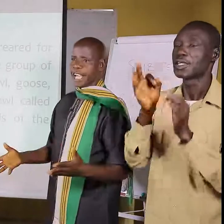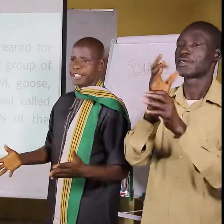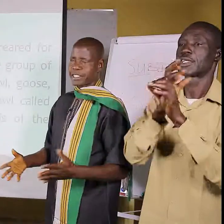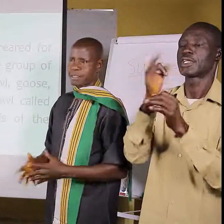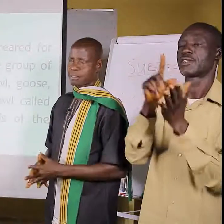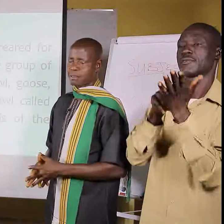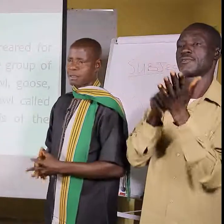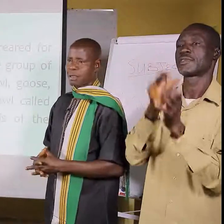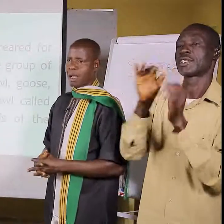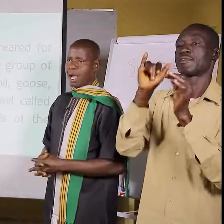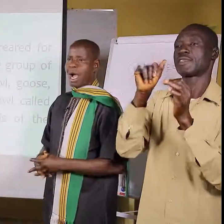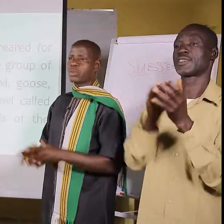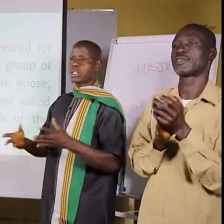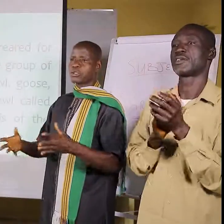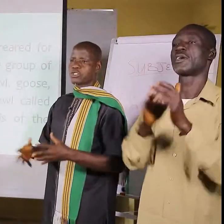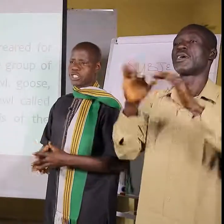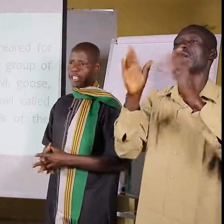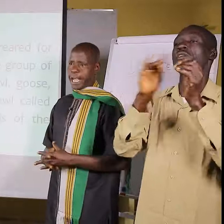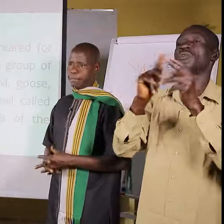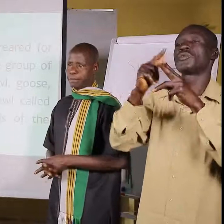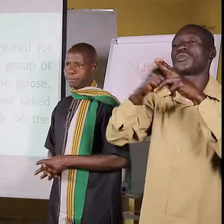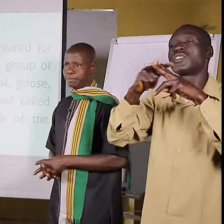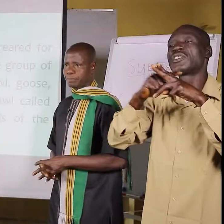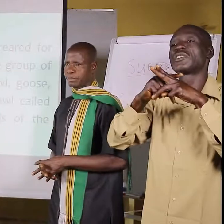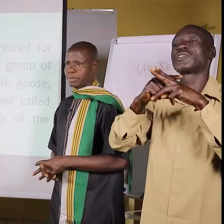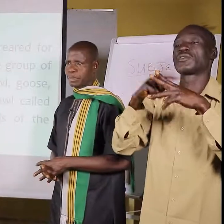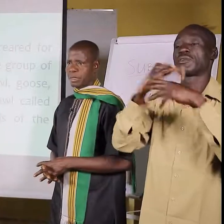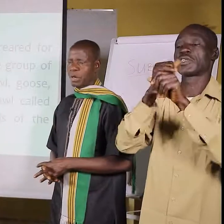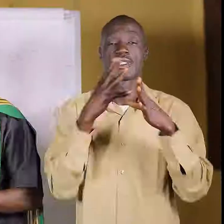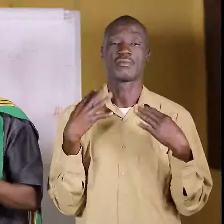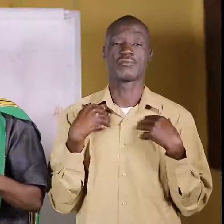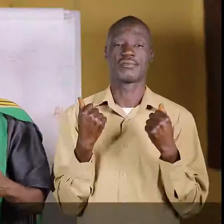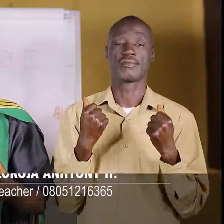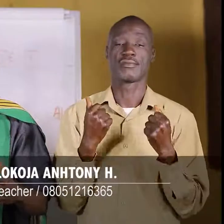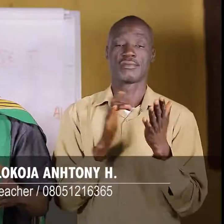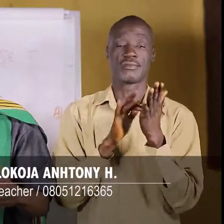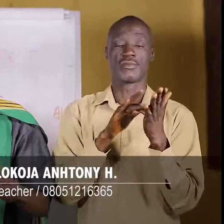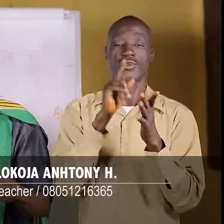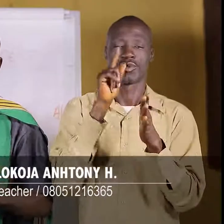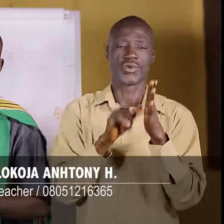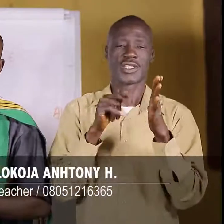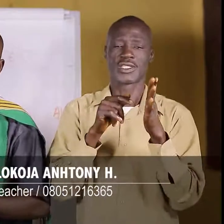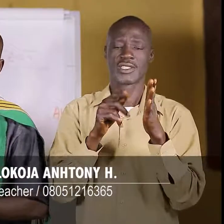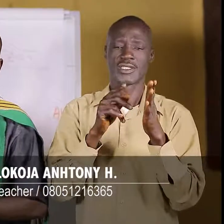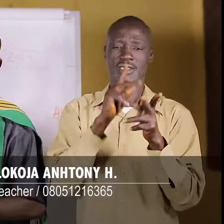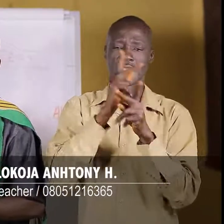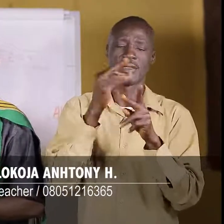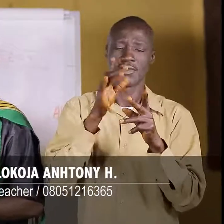If yes, how do you treat them? What type of disease did they